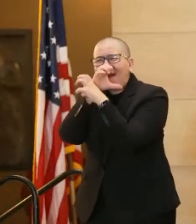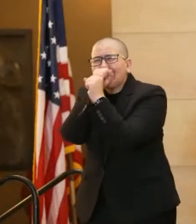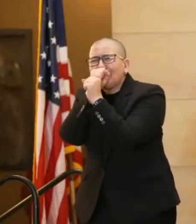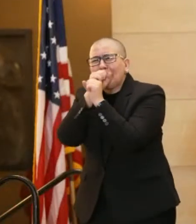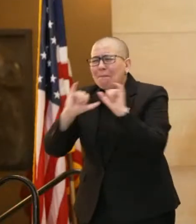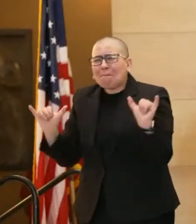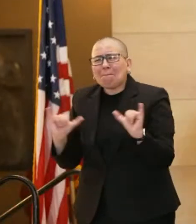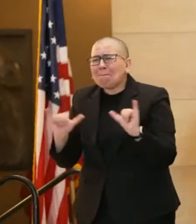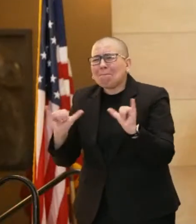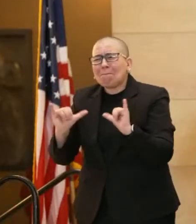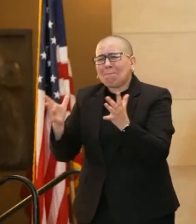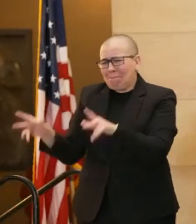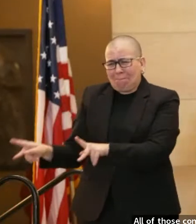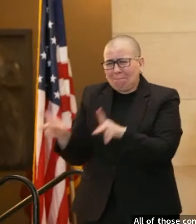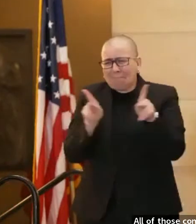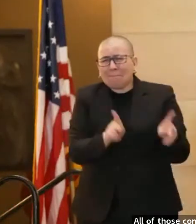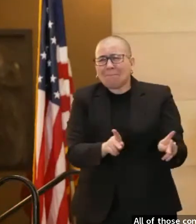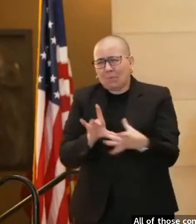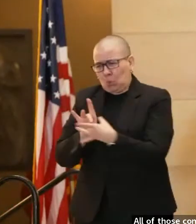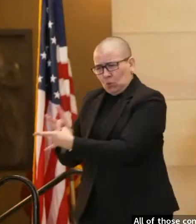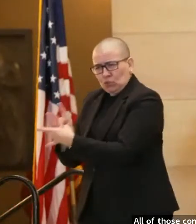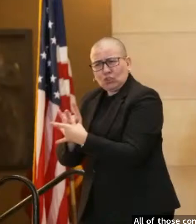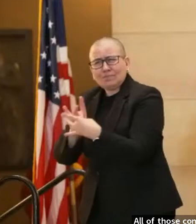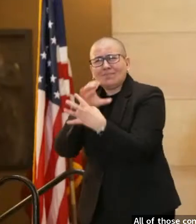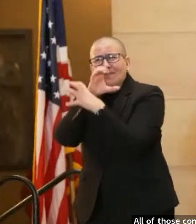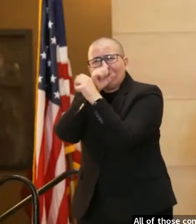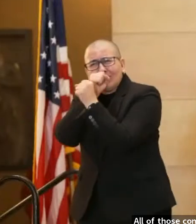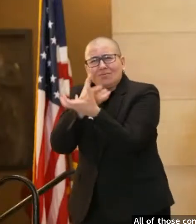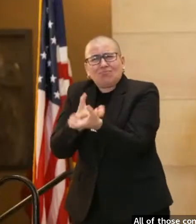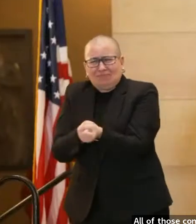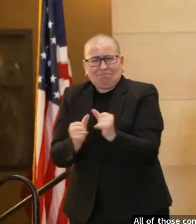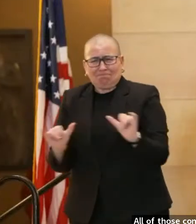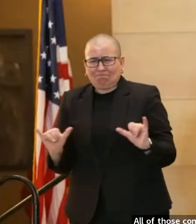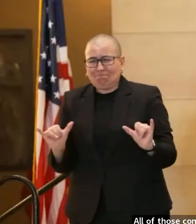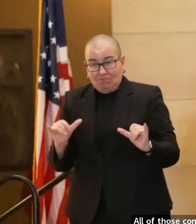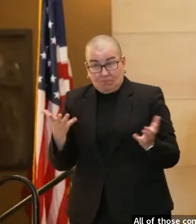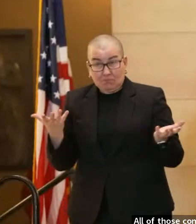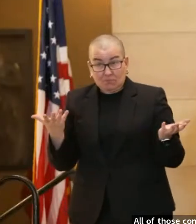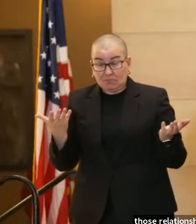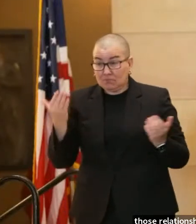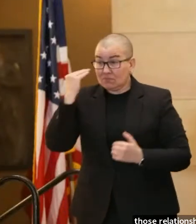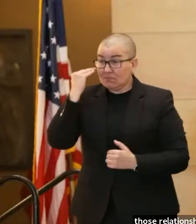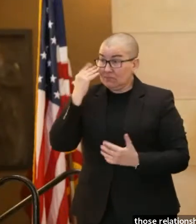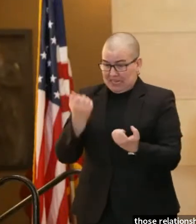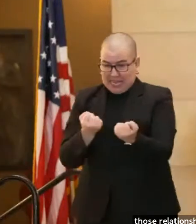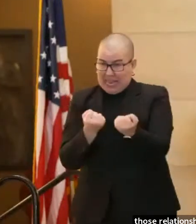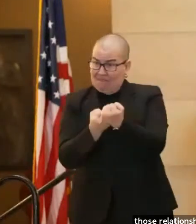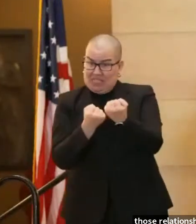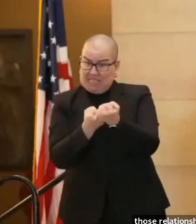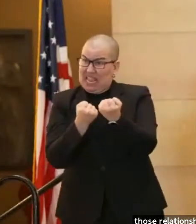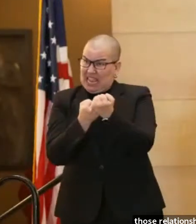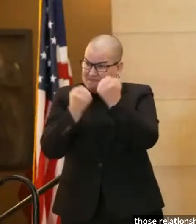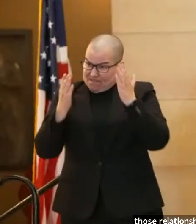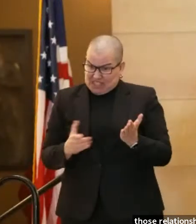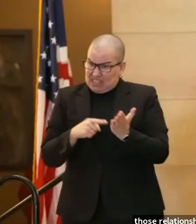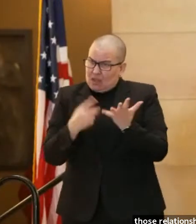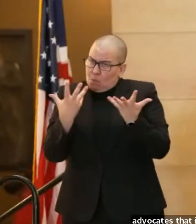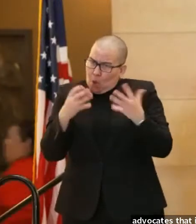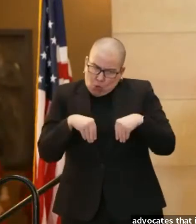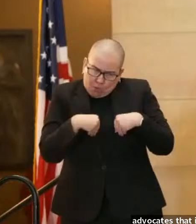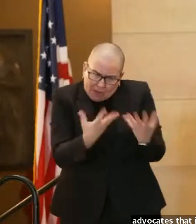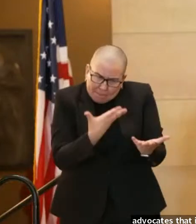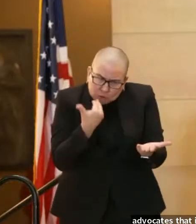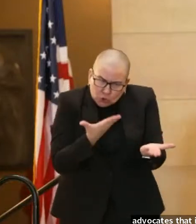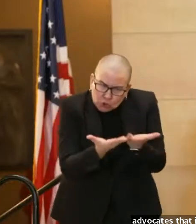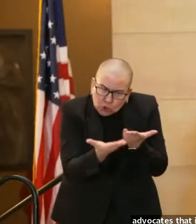those relationships are so important. And you know, as advocates, that in order to provide the best services to your clients,